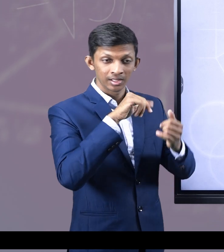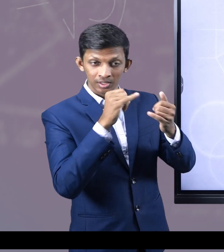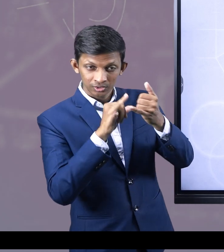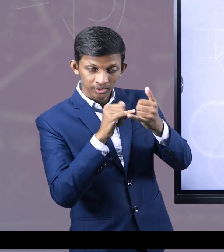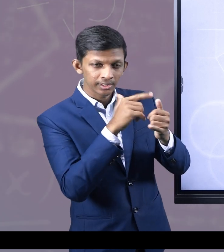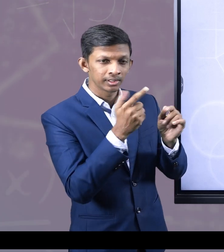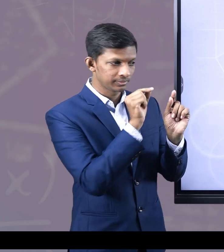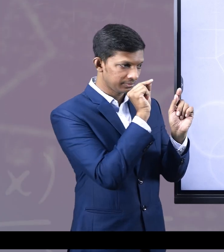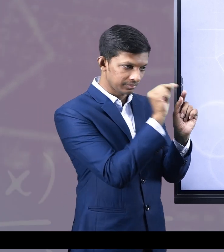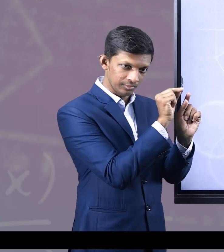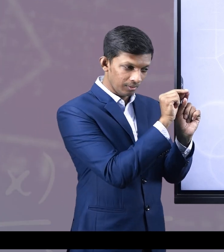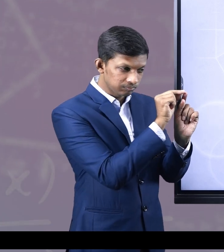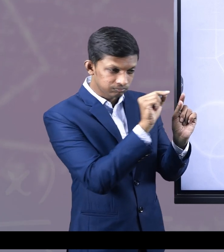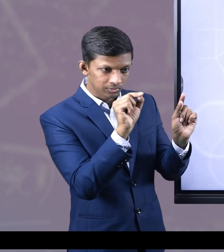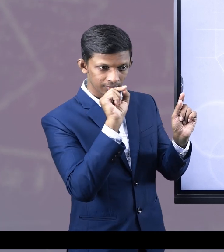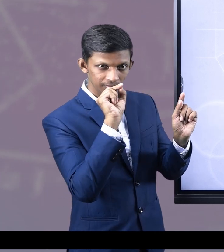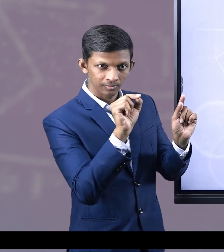line segment,